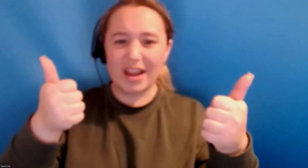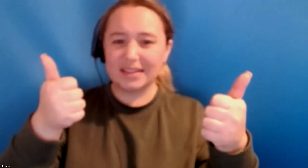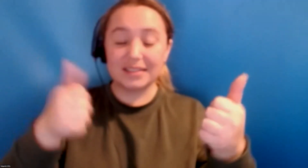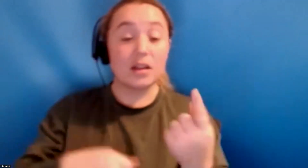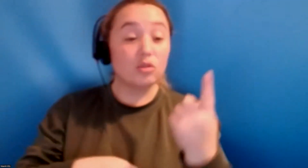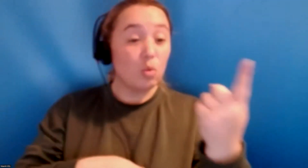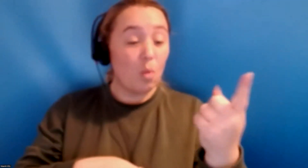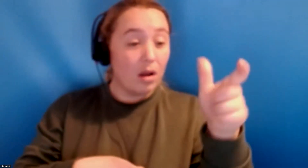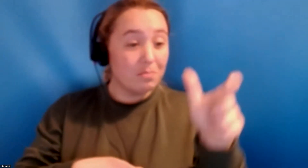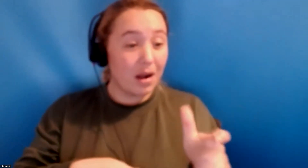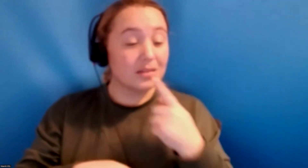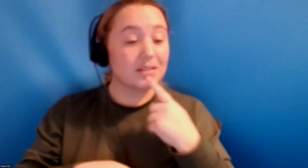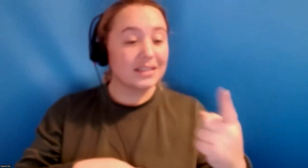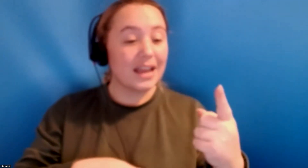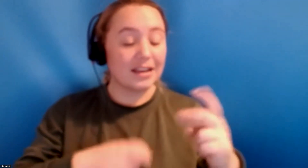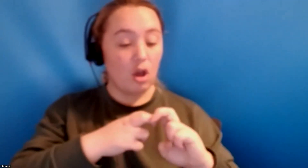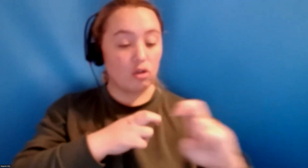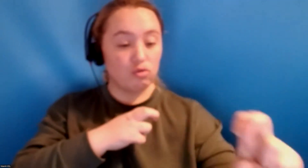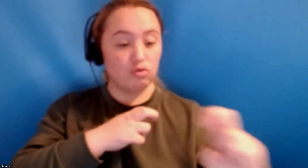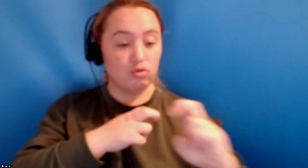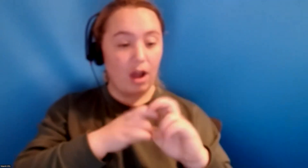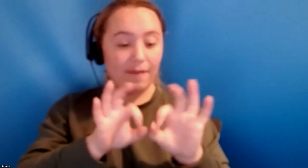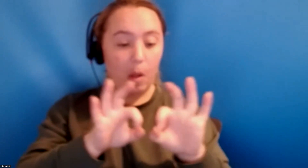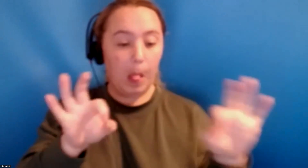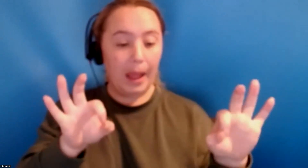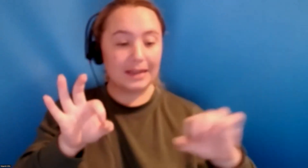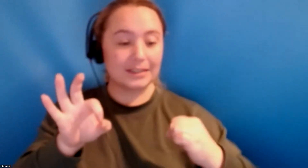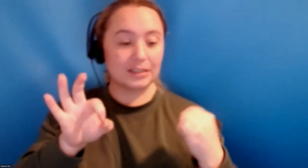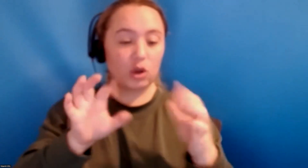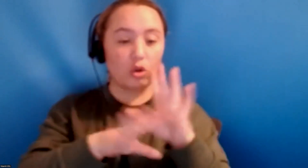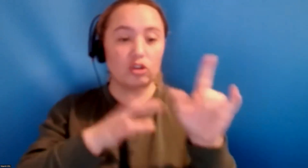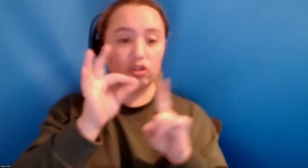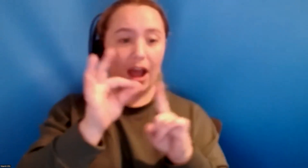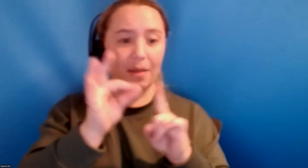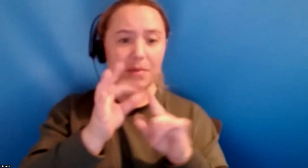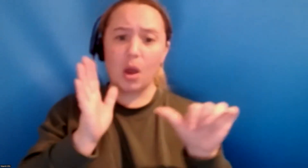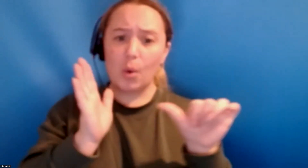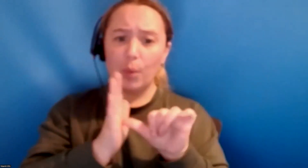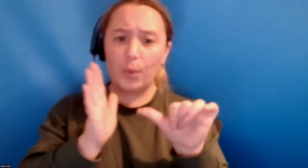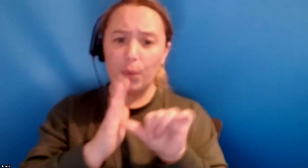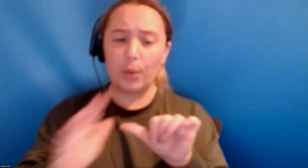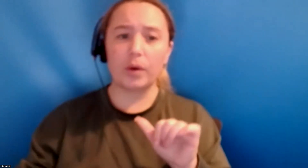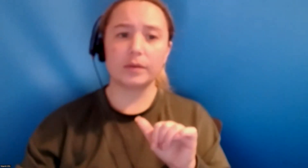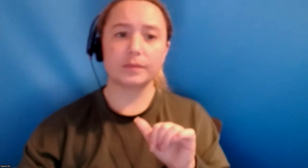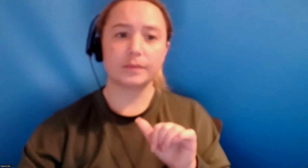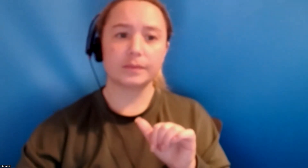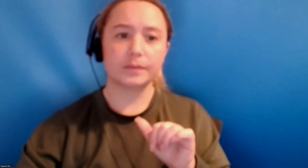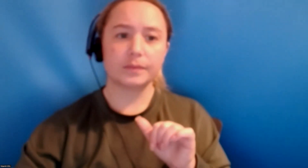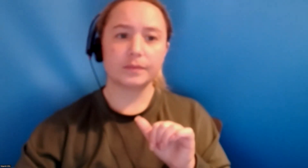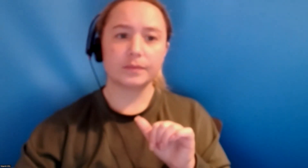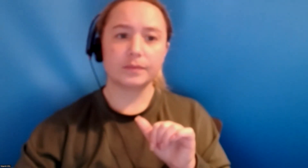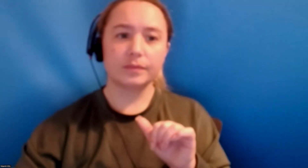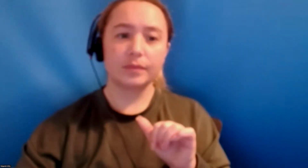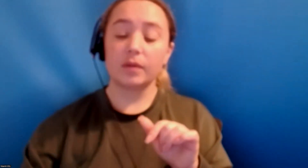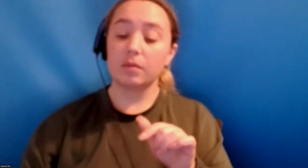that the Travel Line Scotland app was possibly the most challenging to use, as opposed to others. Google Maps,